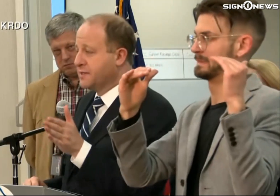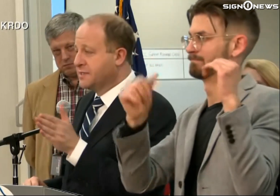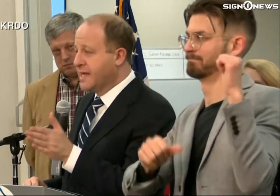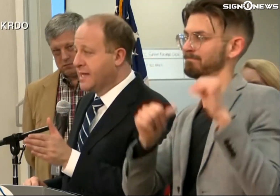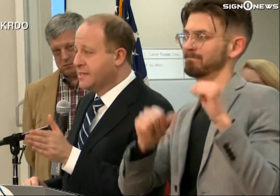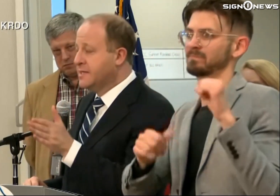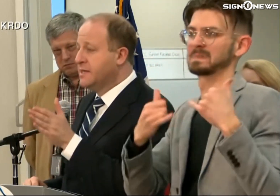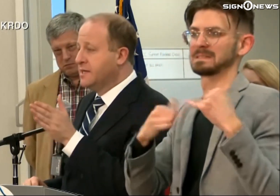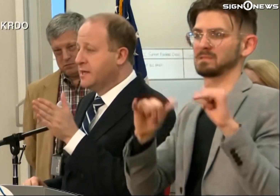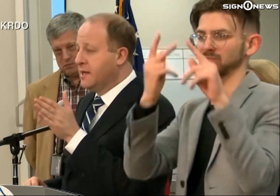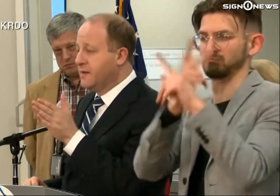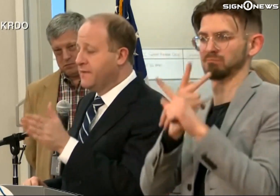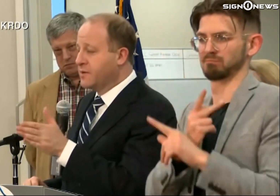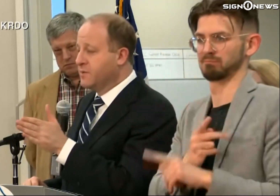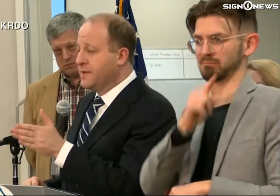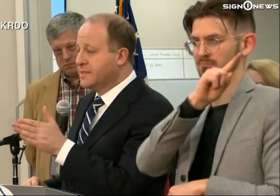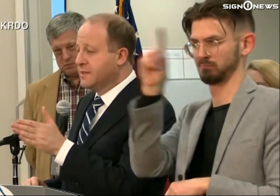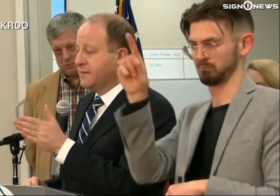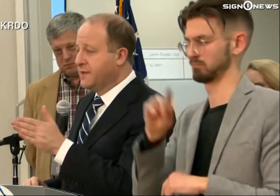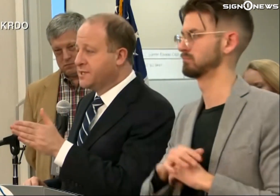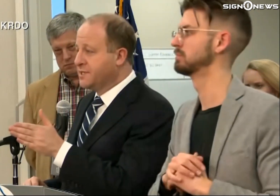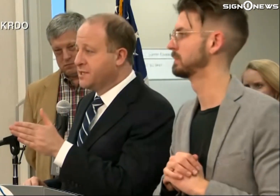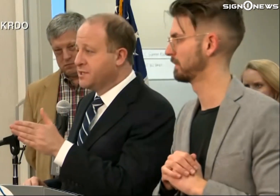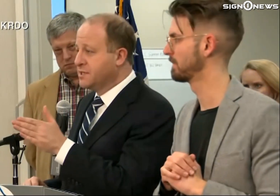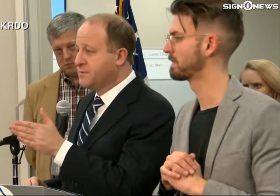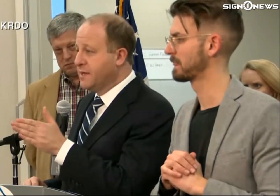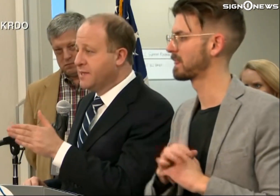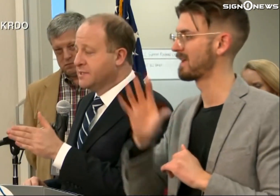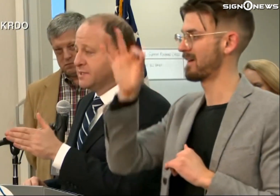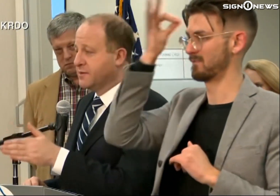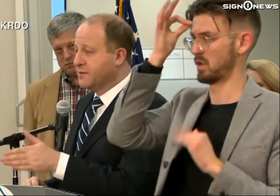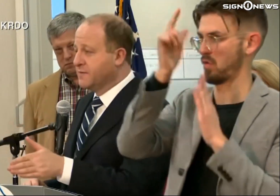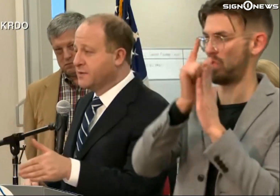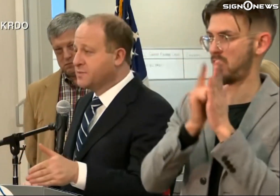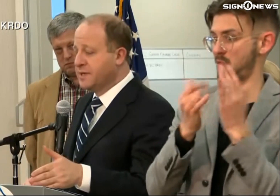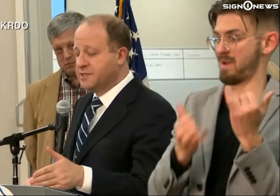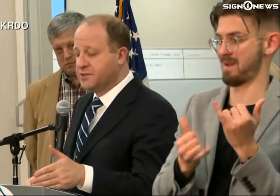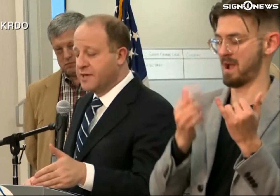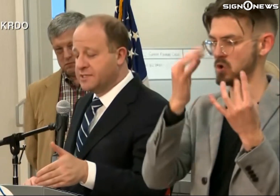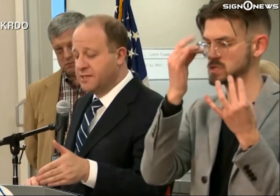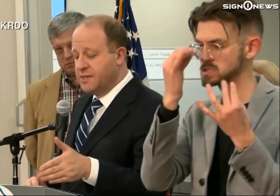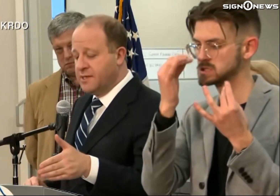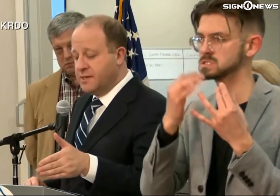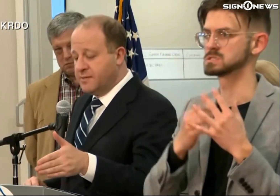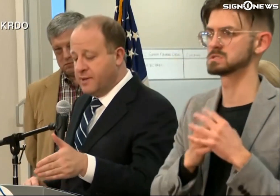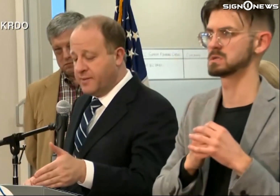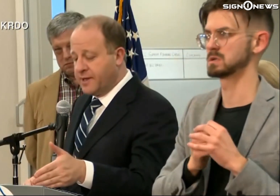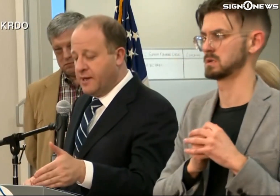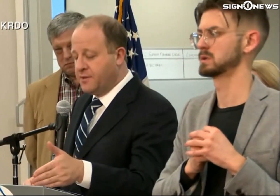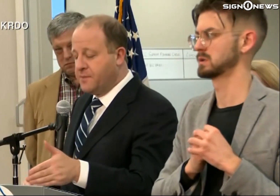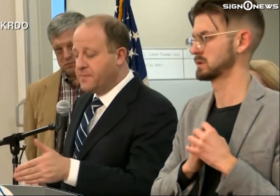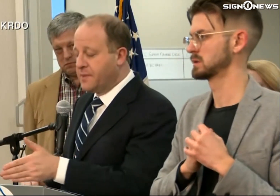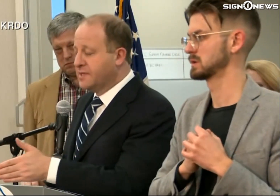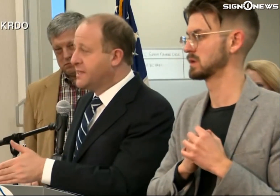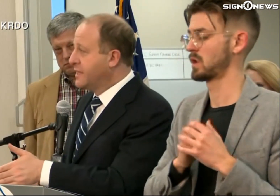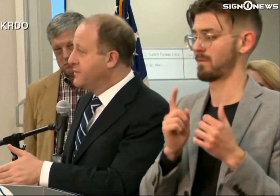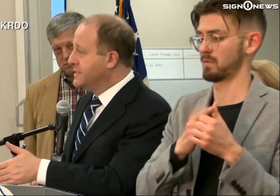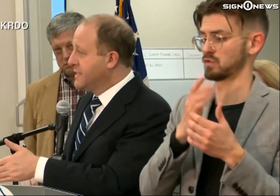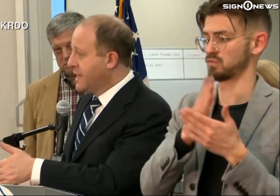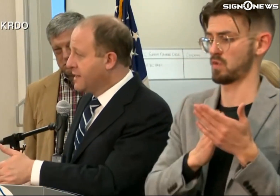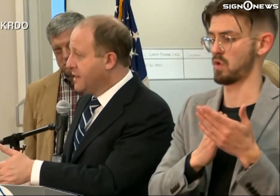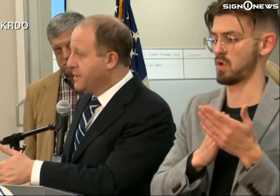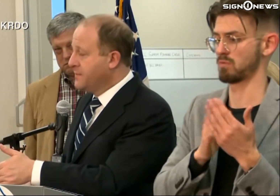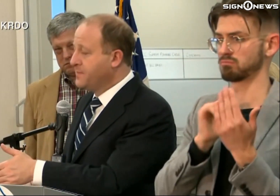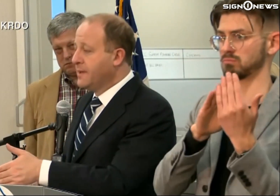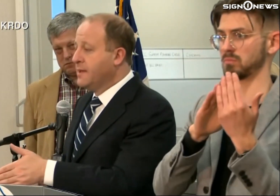discussions around the second federal piece of legislation that's being considered. The first piece addressed public health, the second